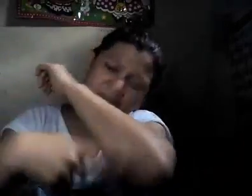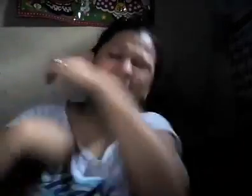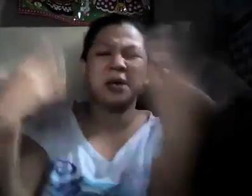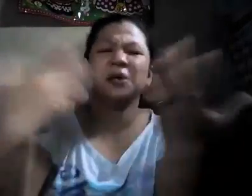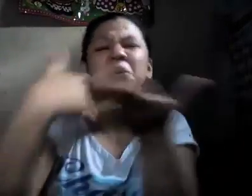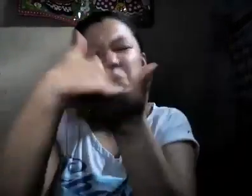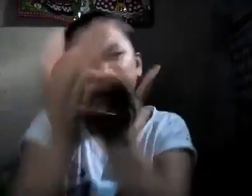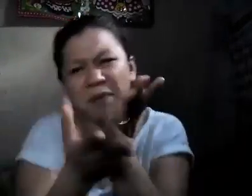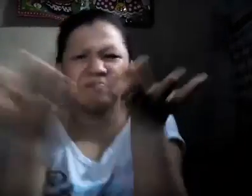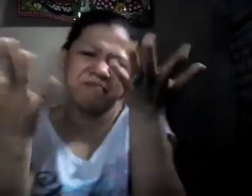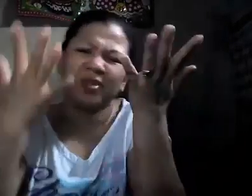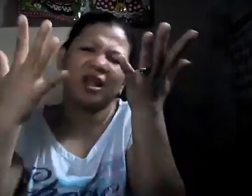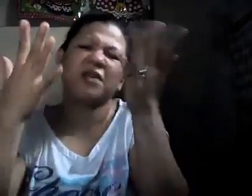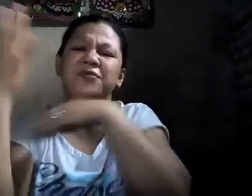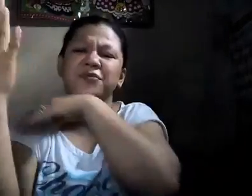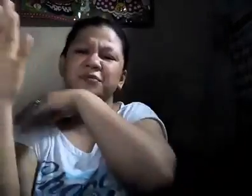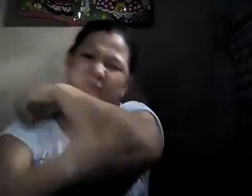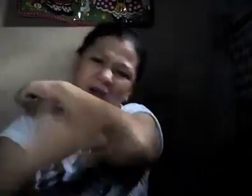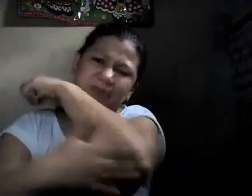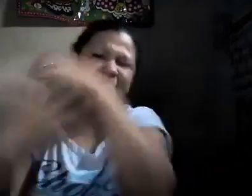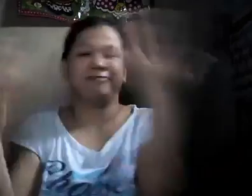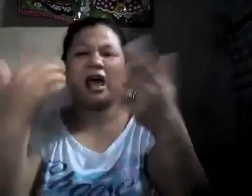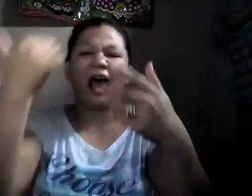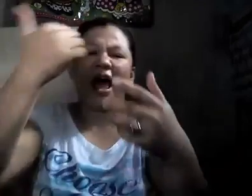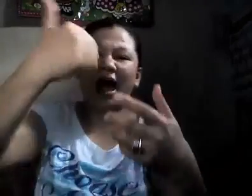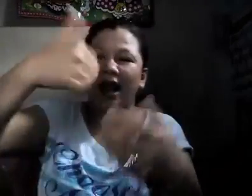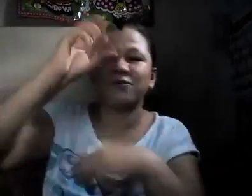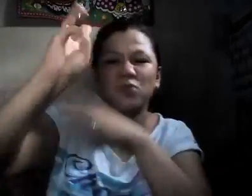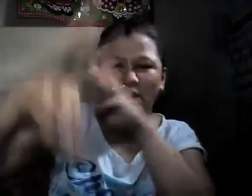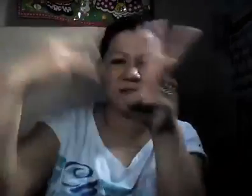Corner, you bear red yogurt. Go! May yogurt, and fruit juice, may